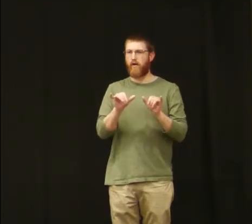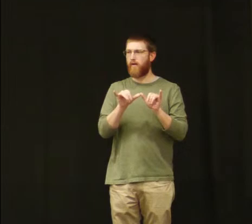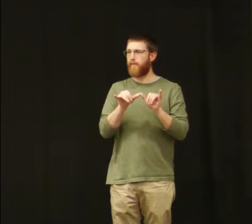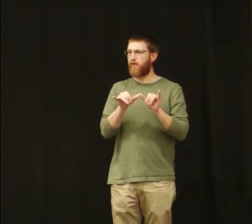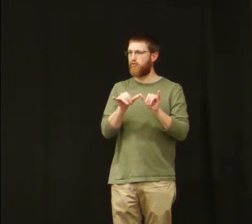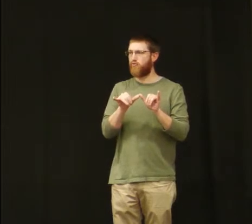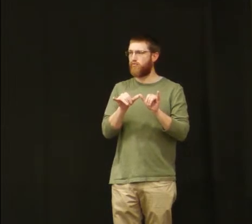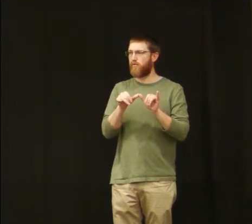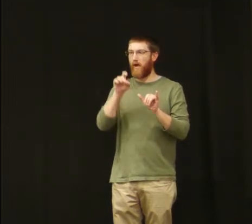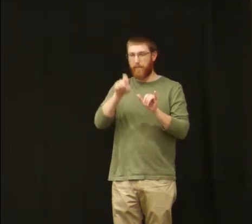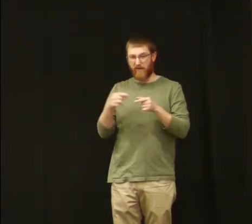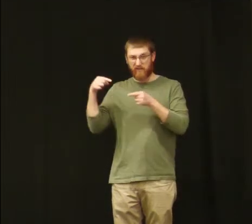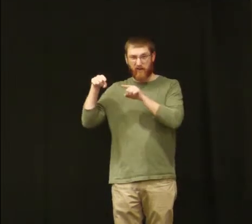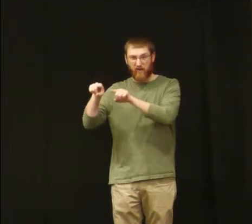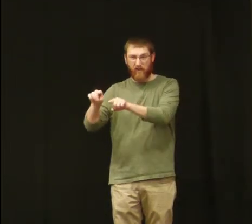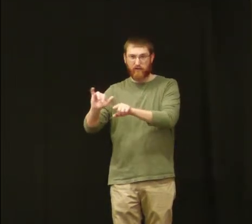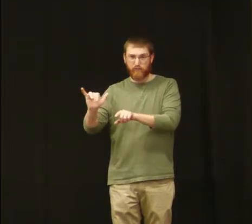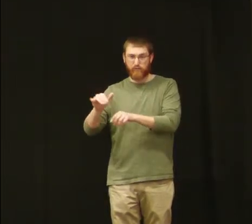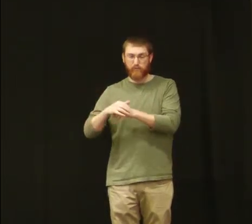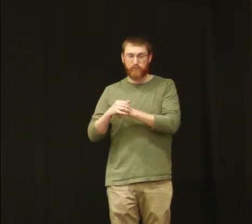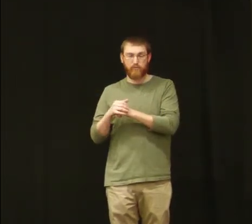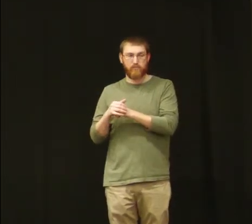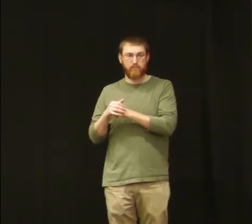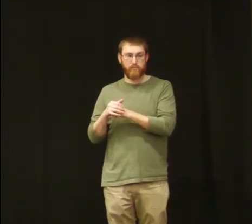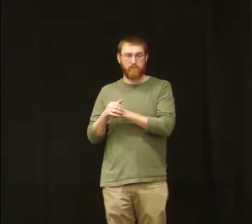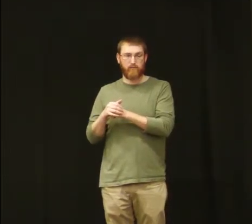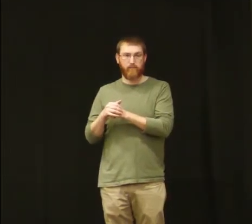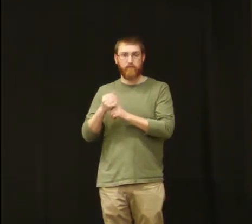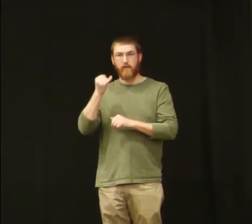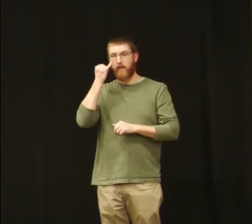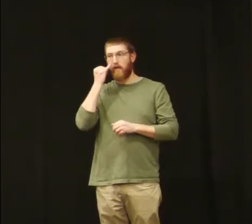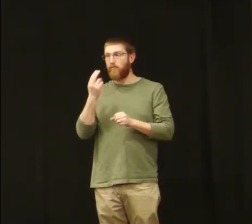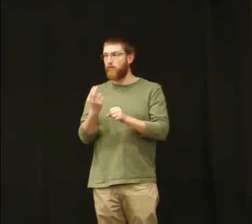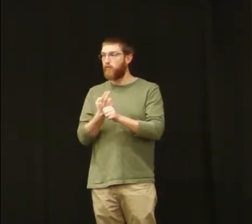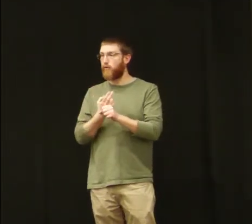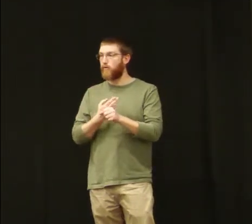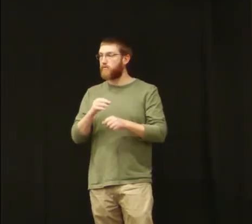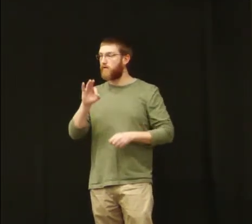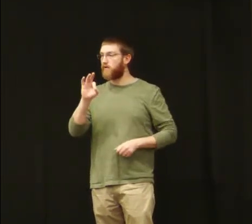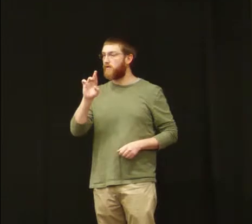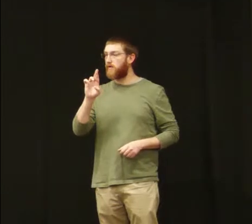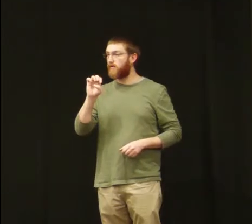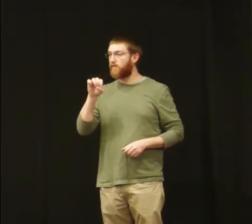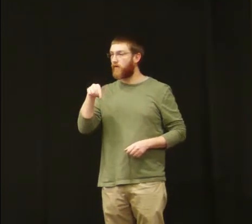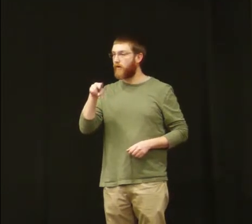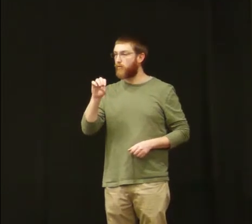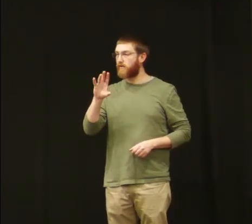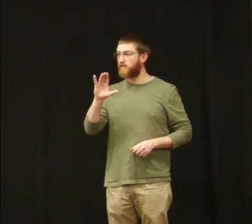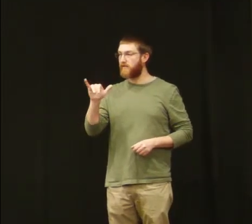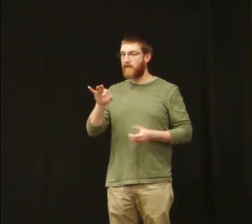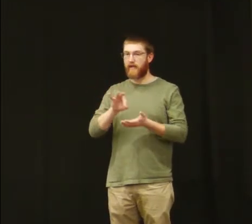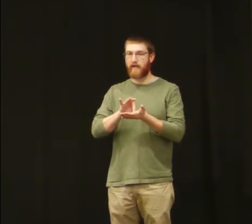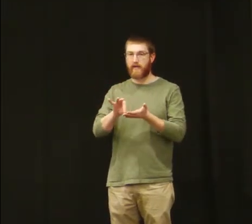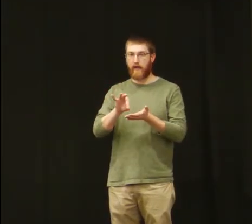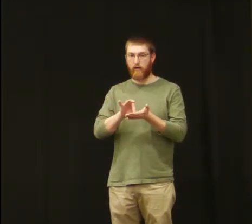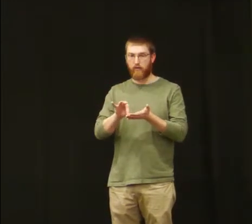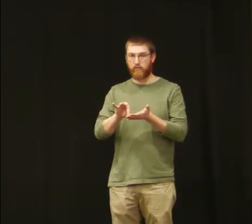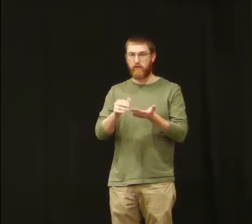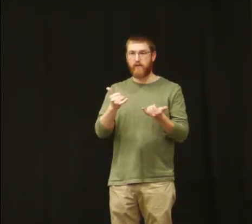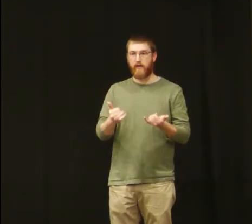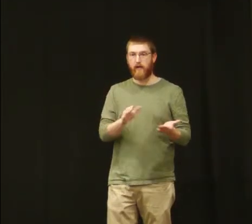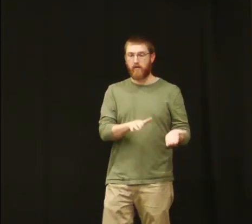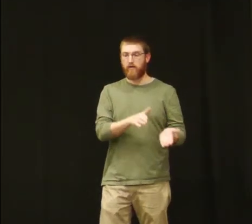has to align. So if you were using a frequency count, and now we're going to